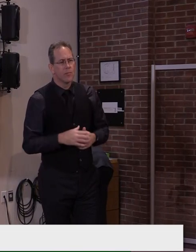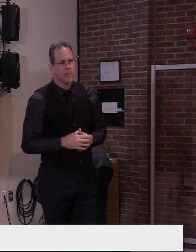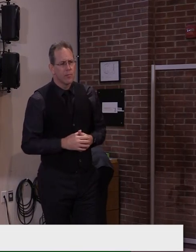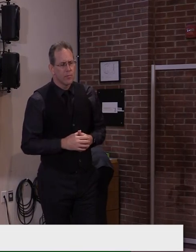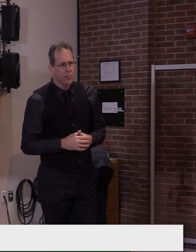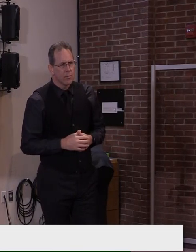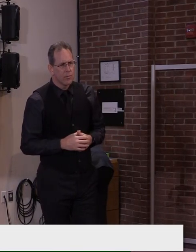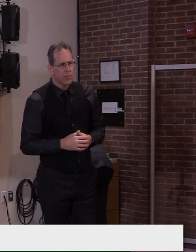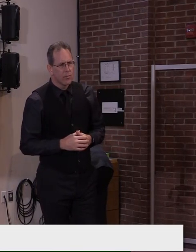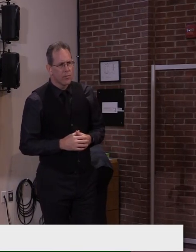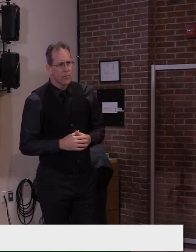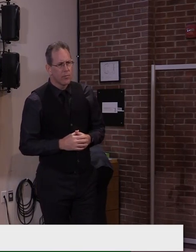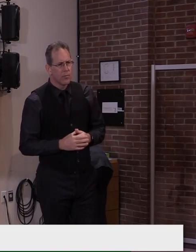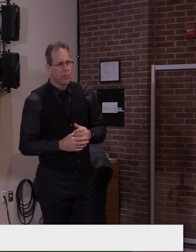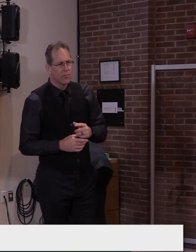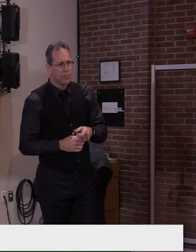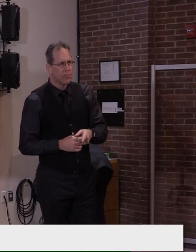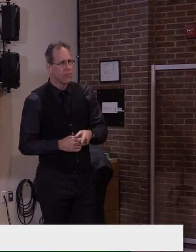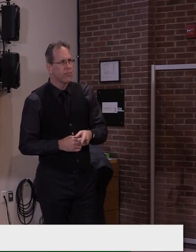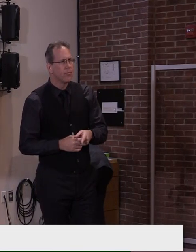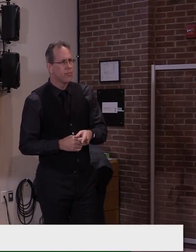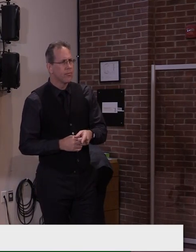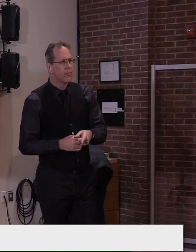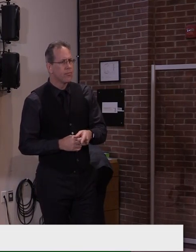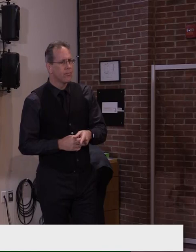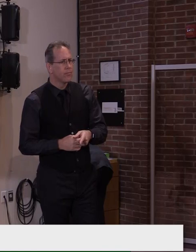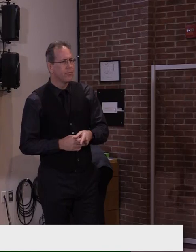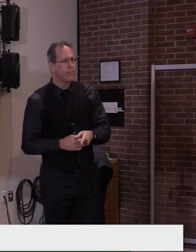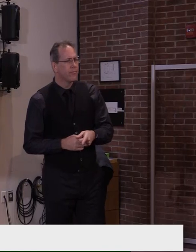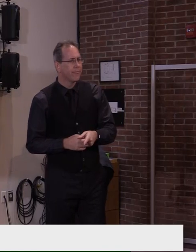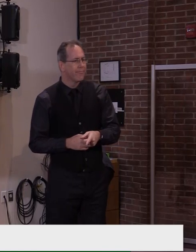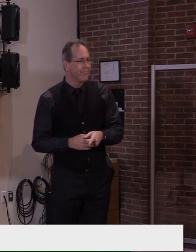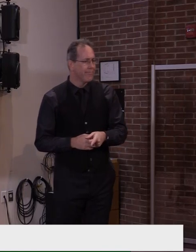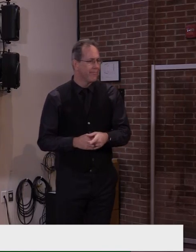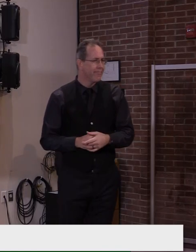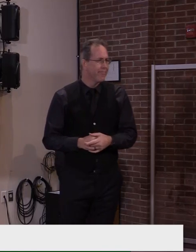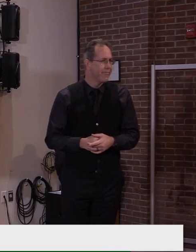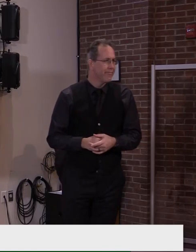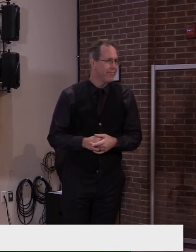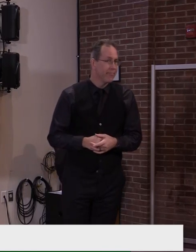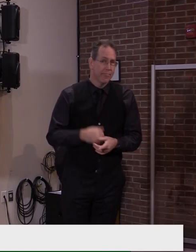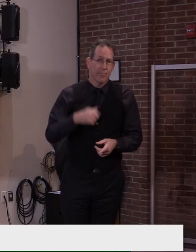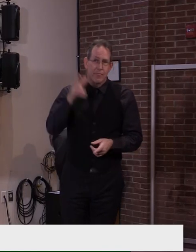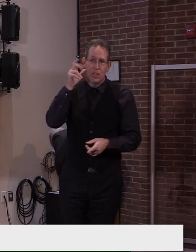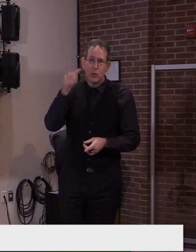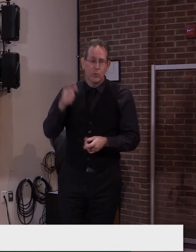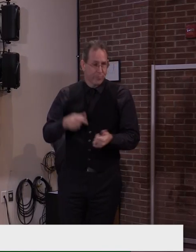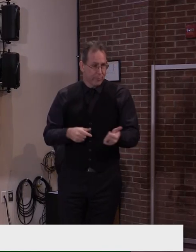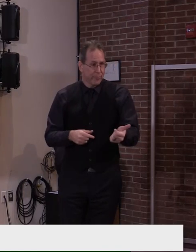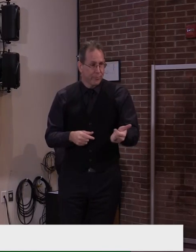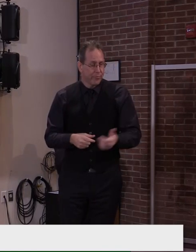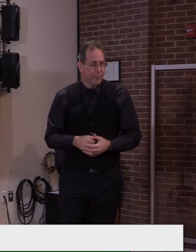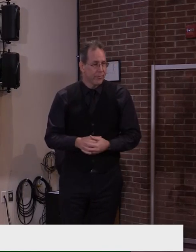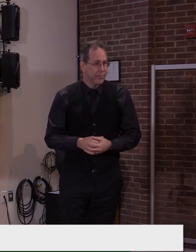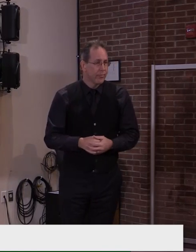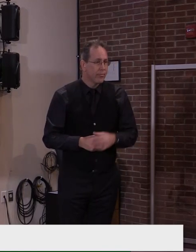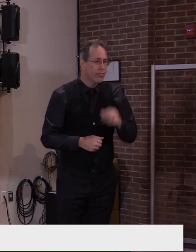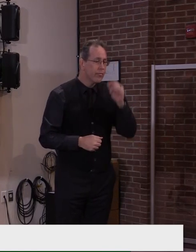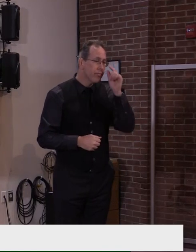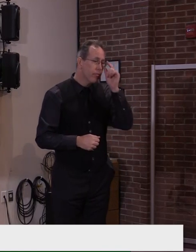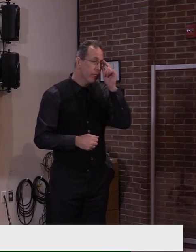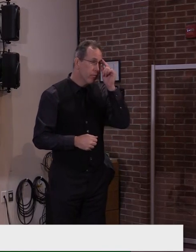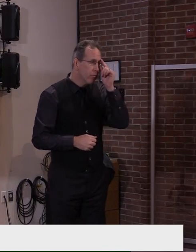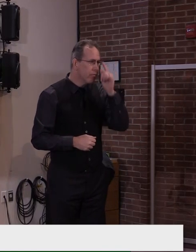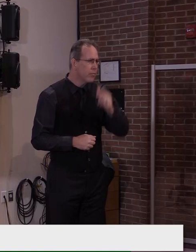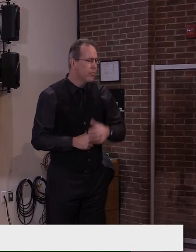Hi, thank you for taking the question. Can you hear me? We can. Okay. The governor